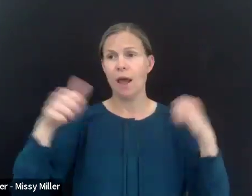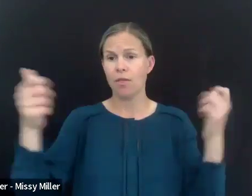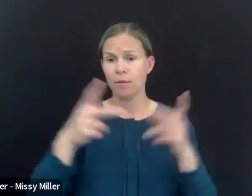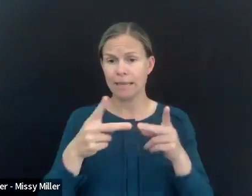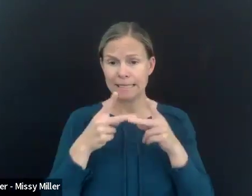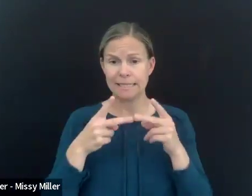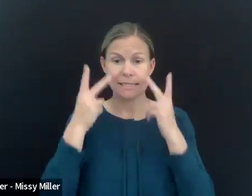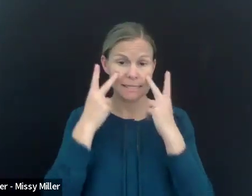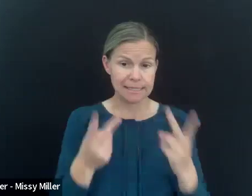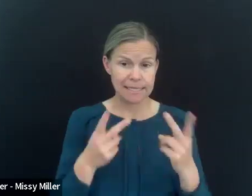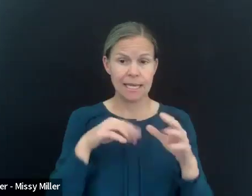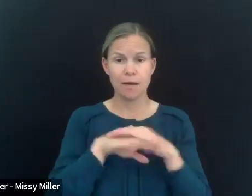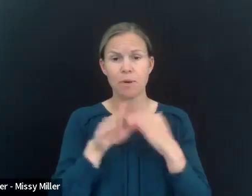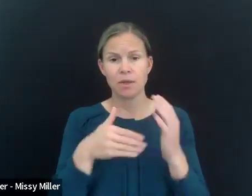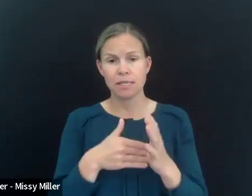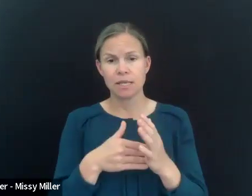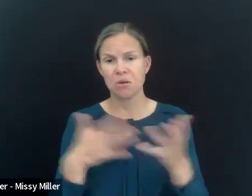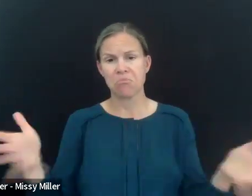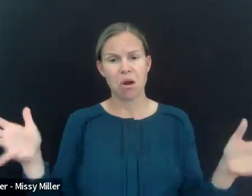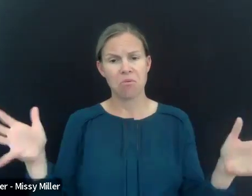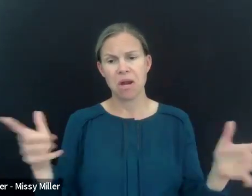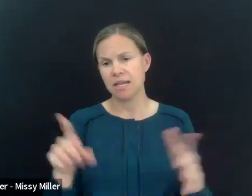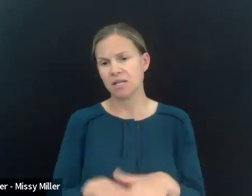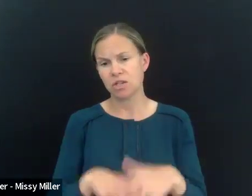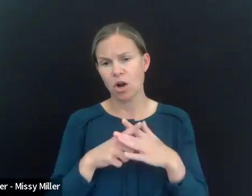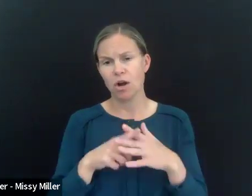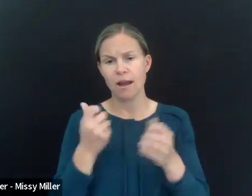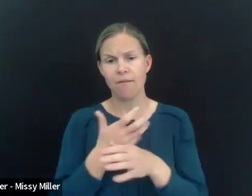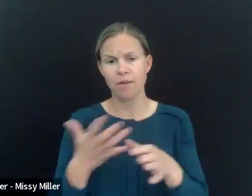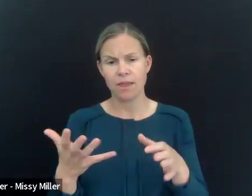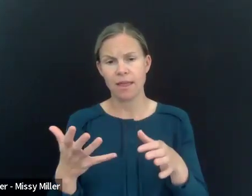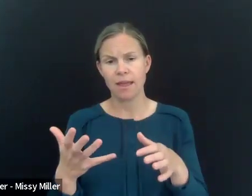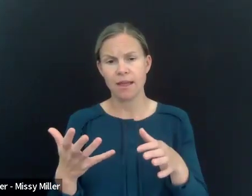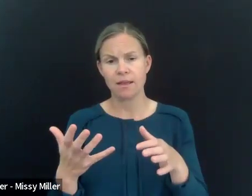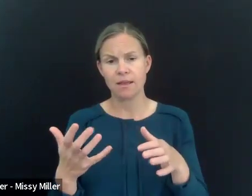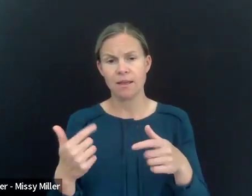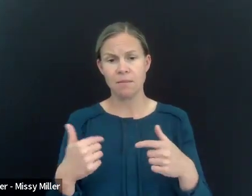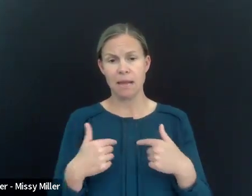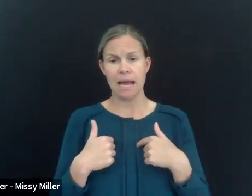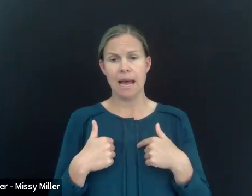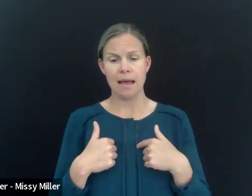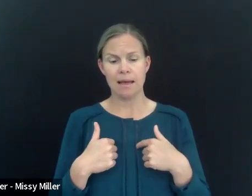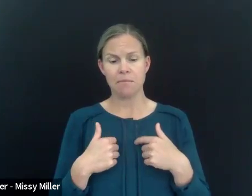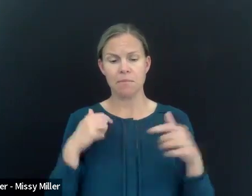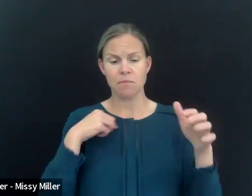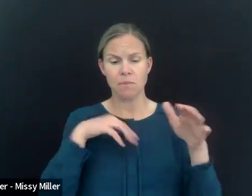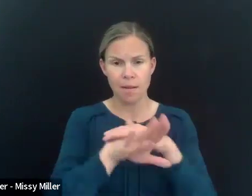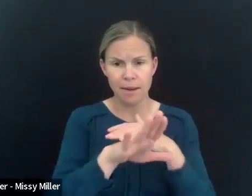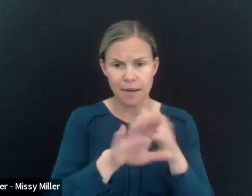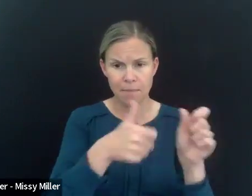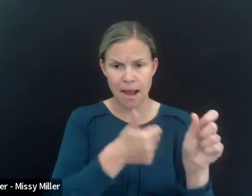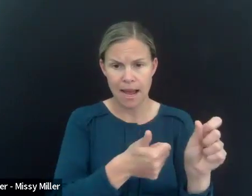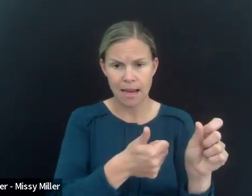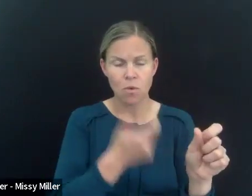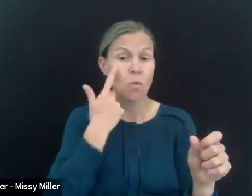the, had to blaze the trail and chop things down with the machete. For someone who's coming up behind them, what does it look like? What is the blueprint? What